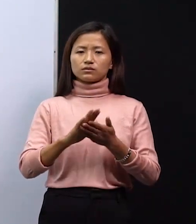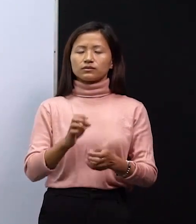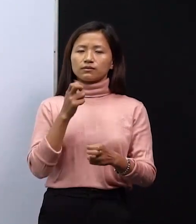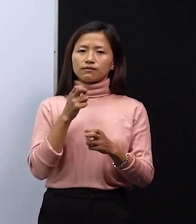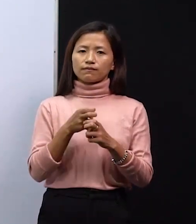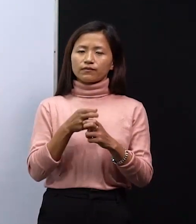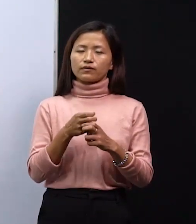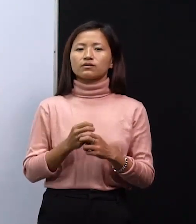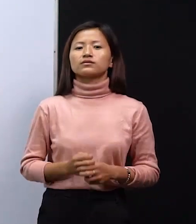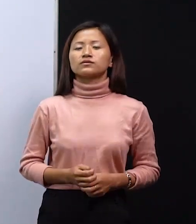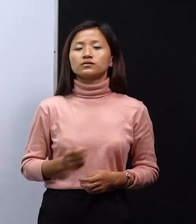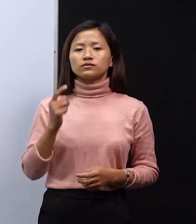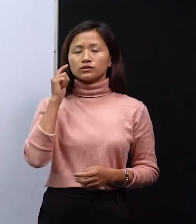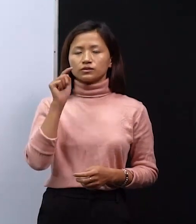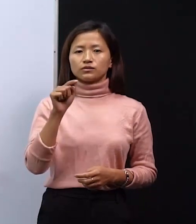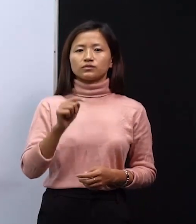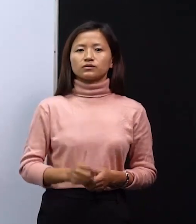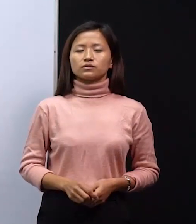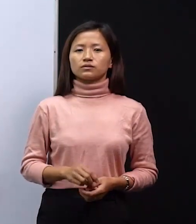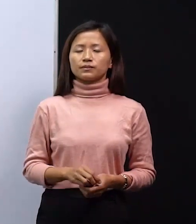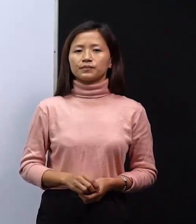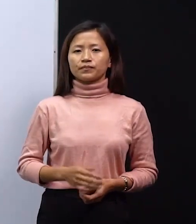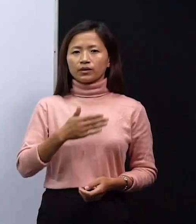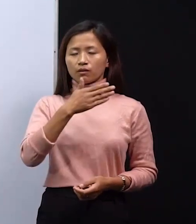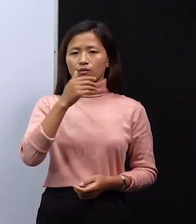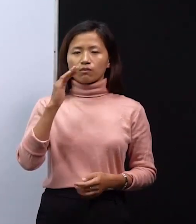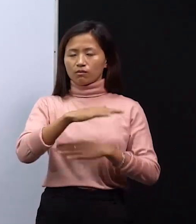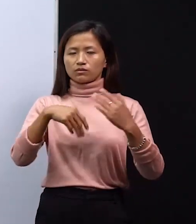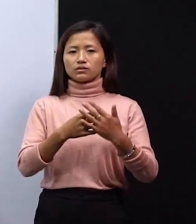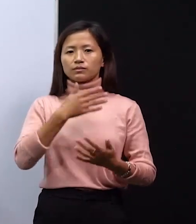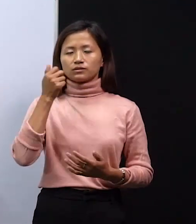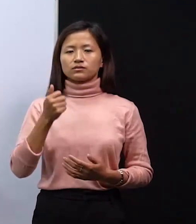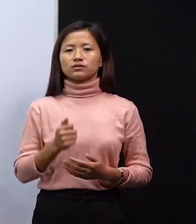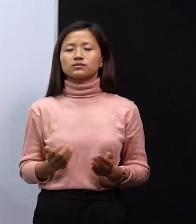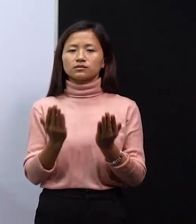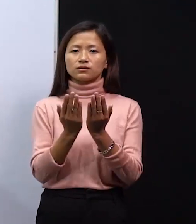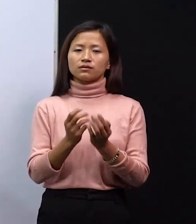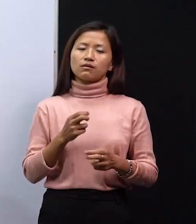for you. The more you practice, the more easier it gets. So all the best and study hard. Thank you.